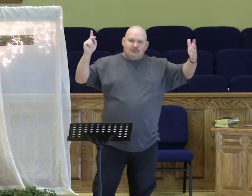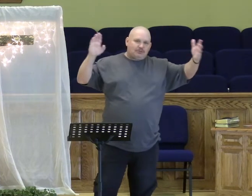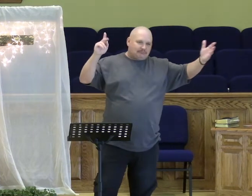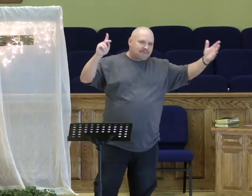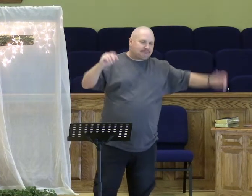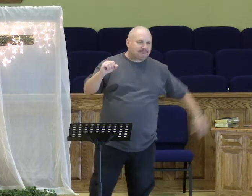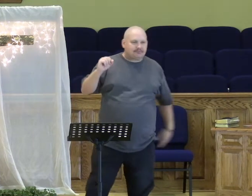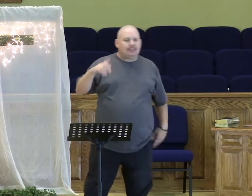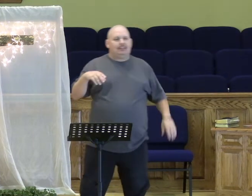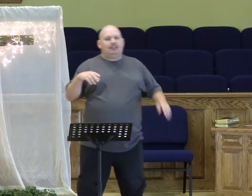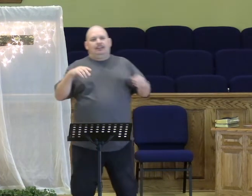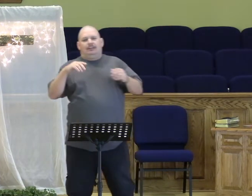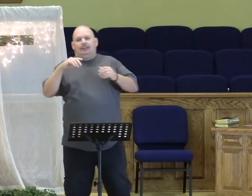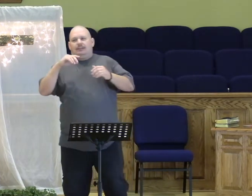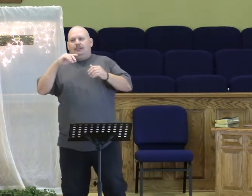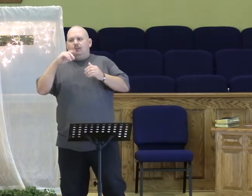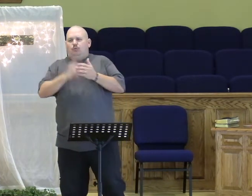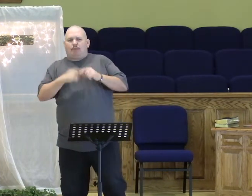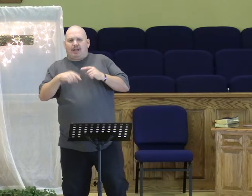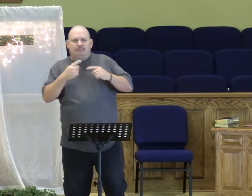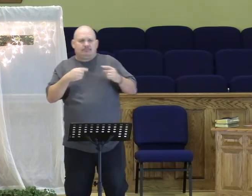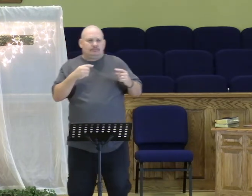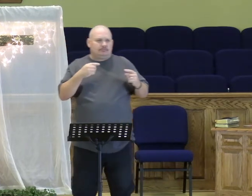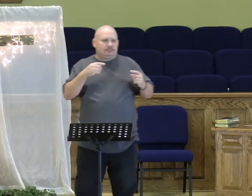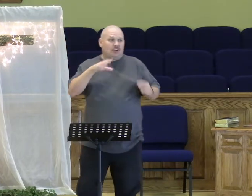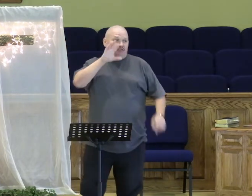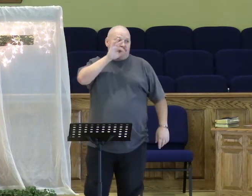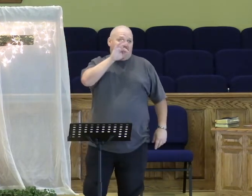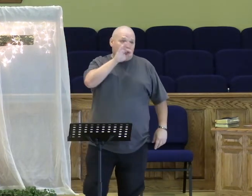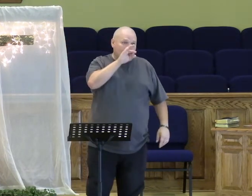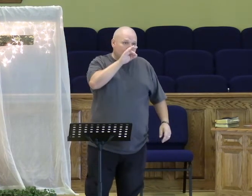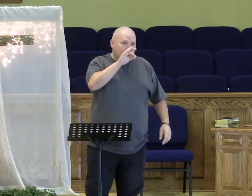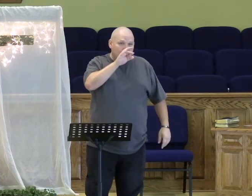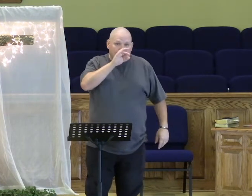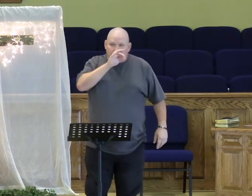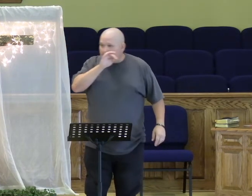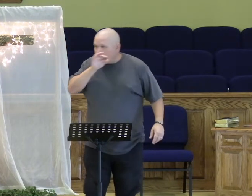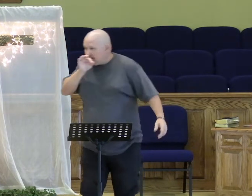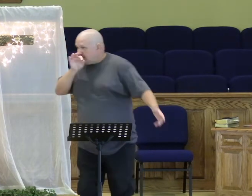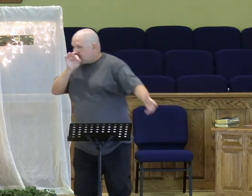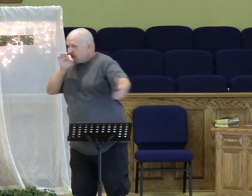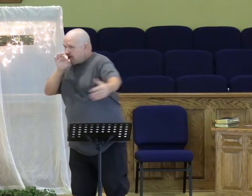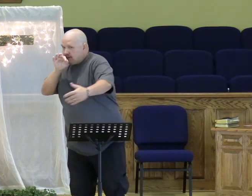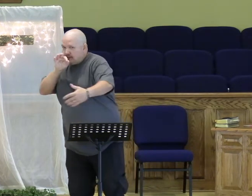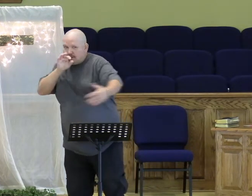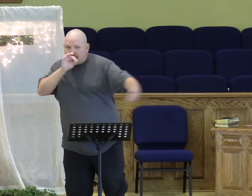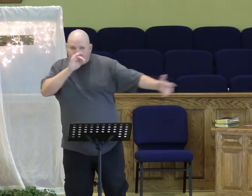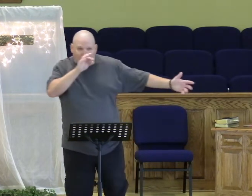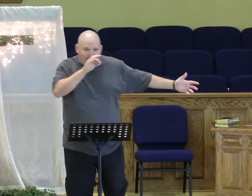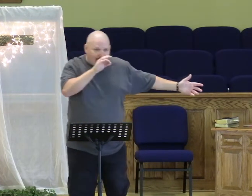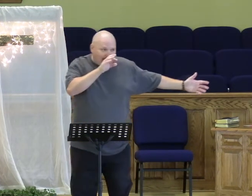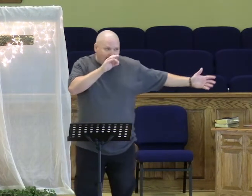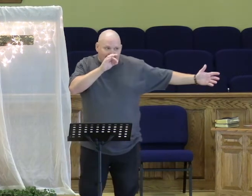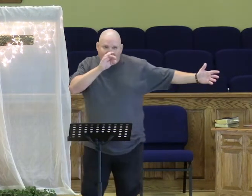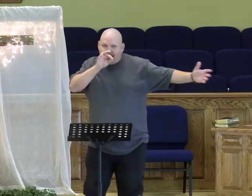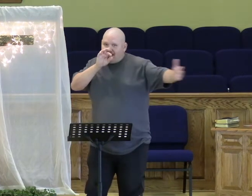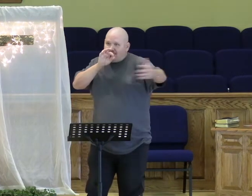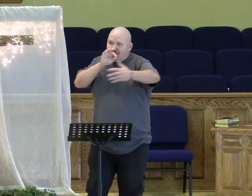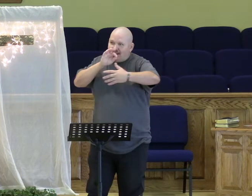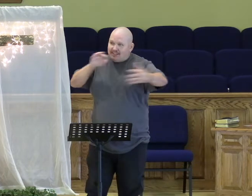here. BK. What about, let's see, Chick-fil-A. Yeah, we got a lot of Chick-fil-A folk in